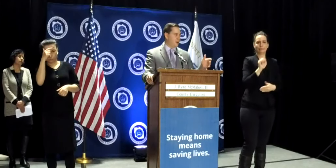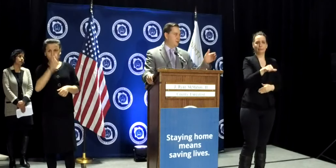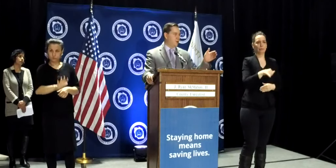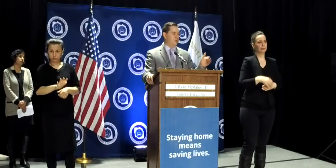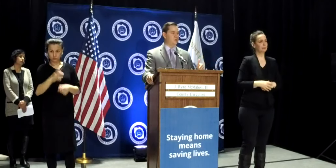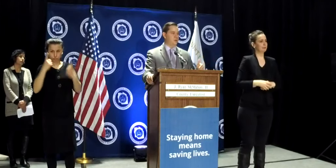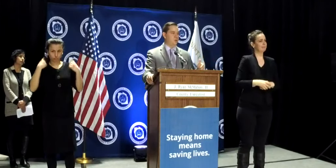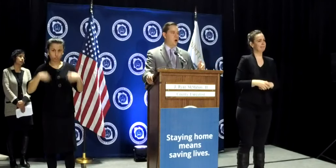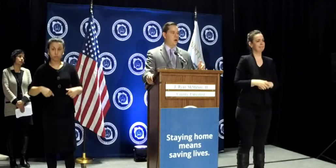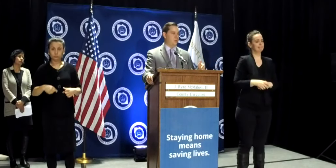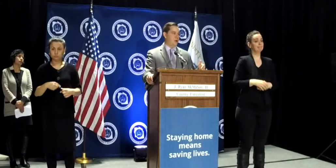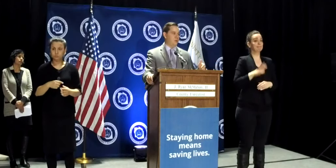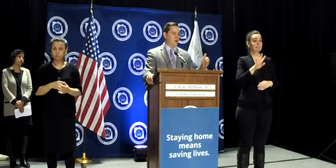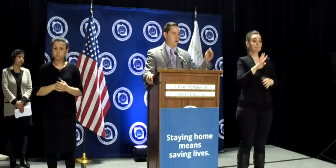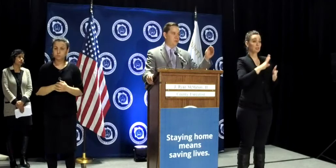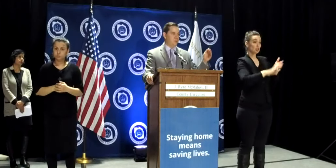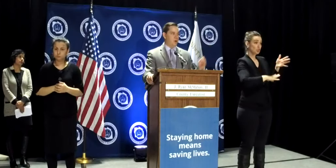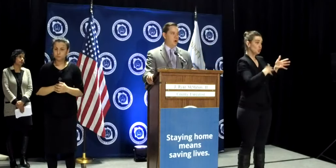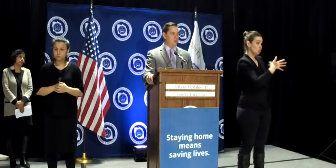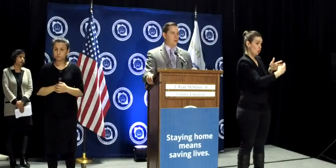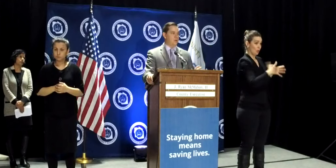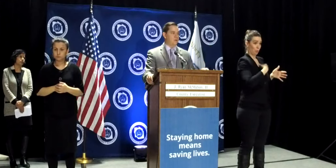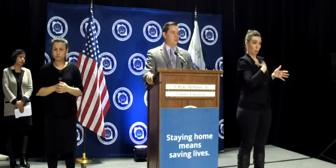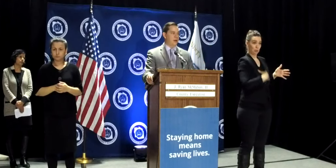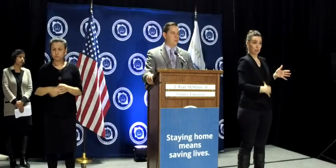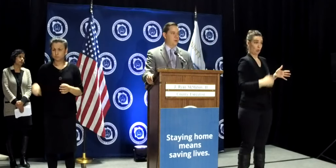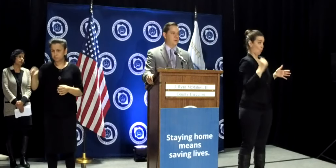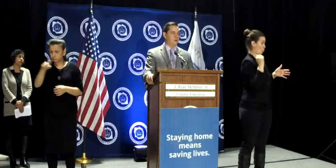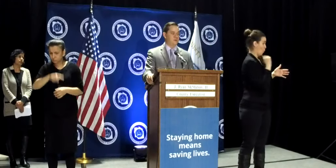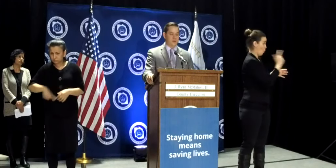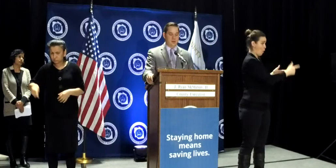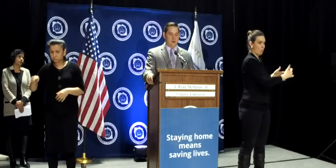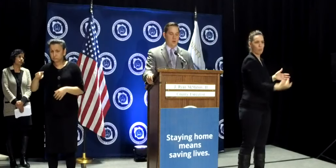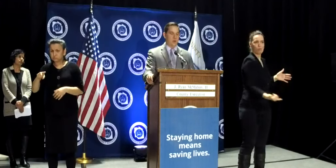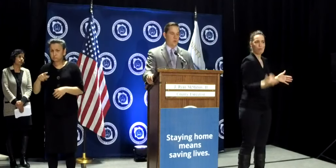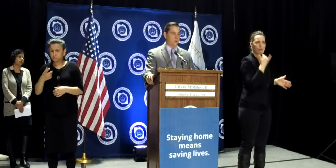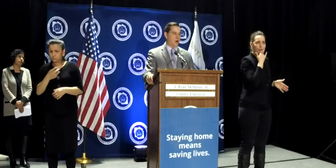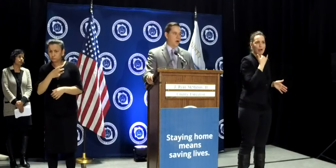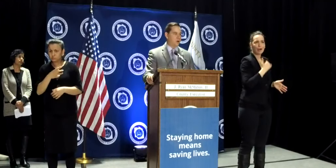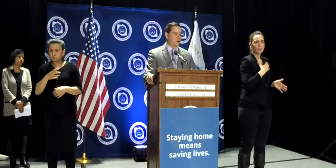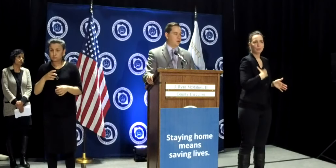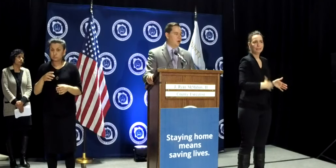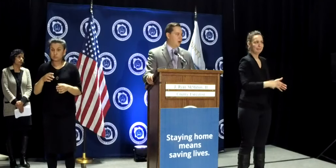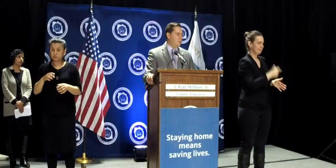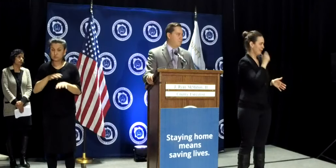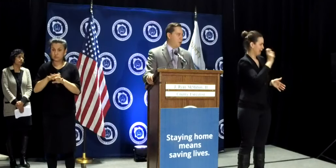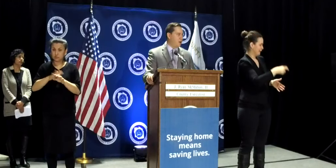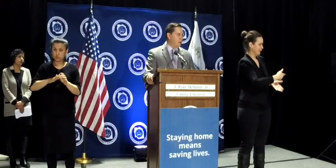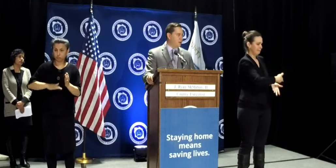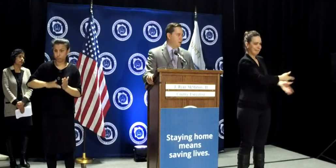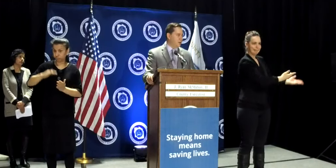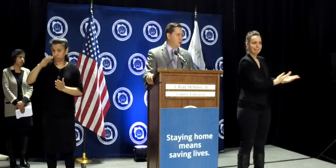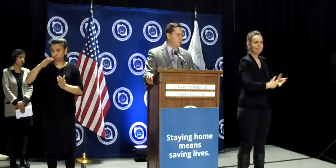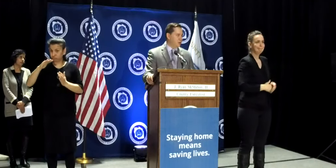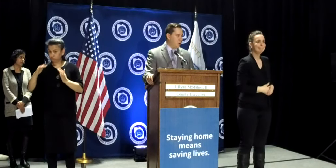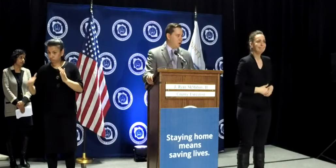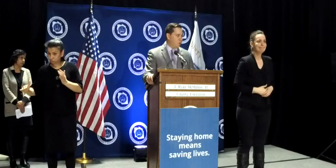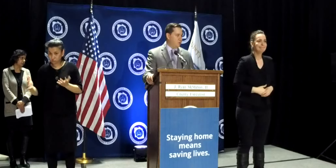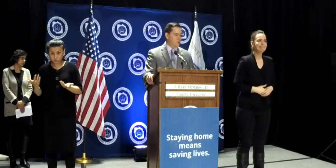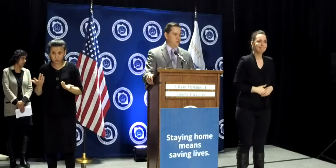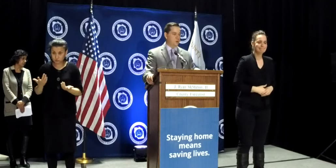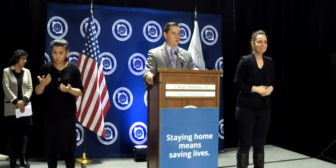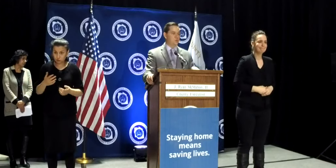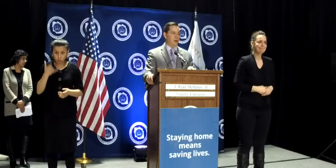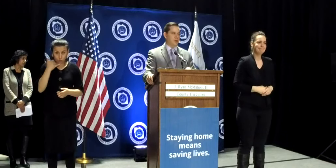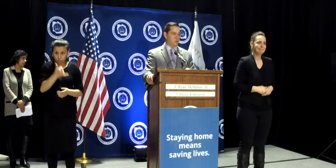charts. We want them all to be wrong, right? We want them all to be wrong for the betterment of where we are. But we know